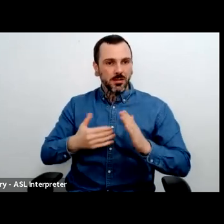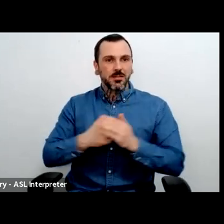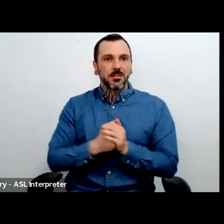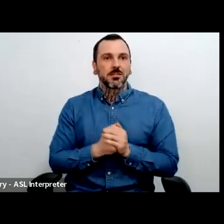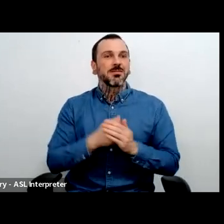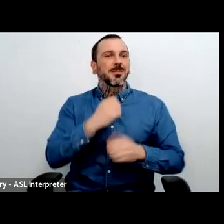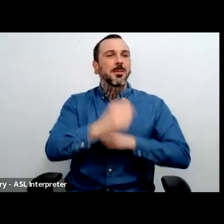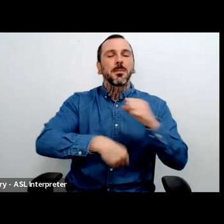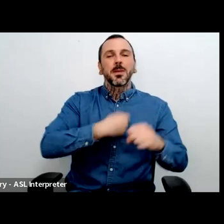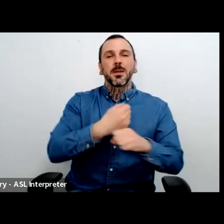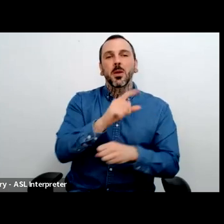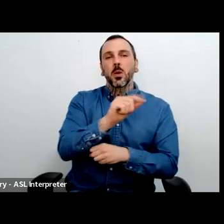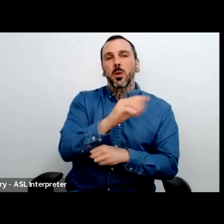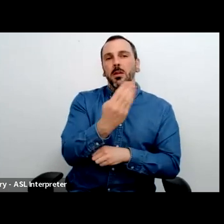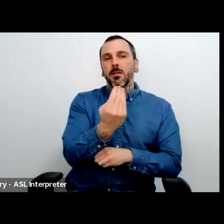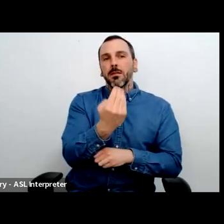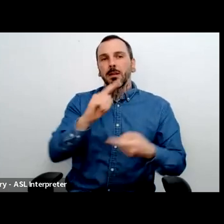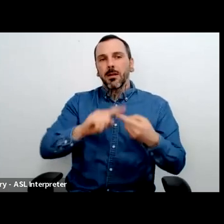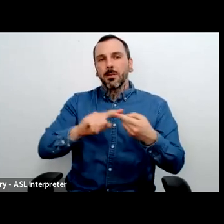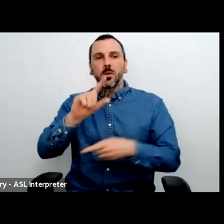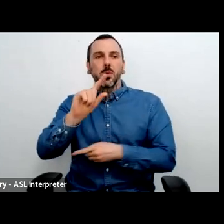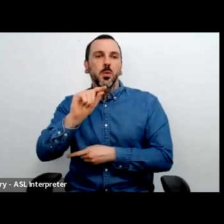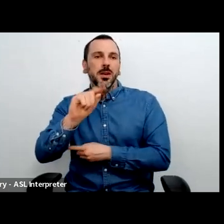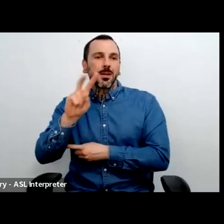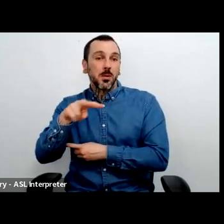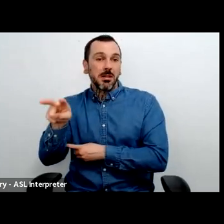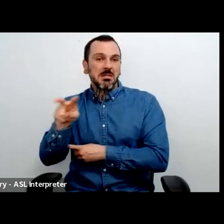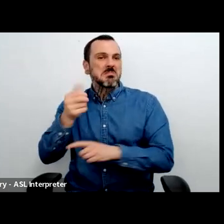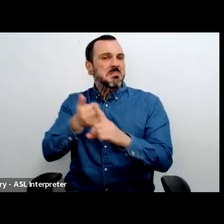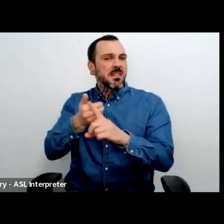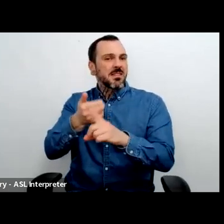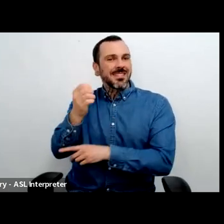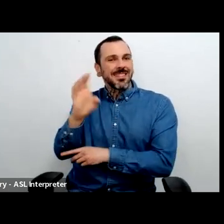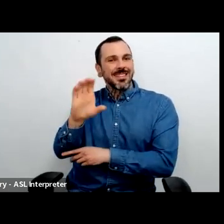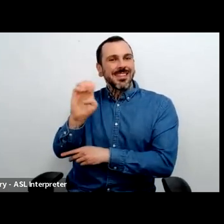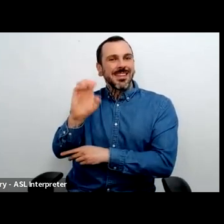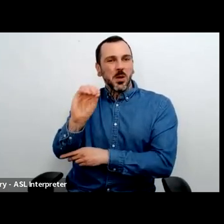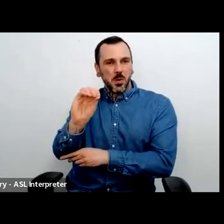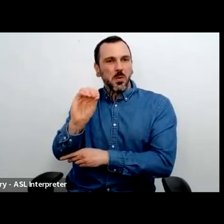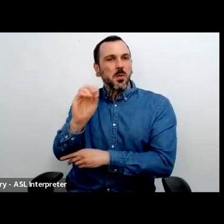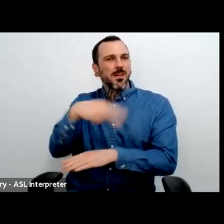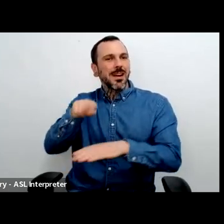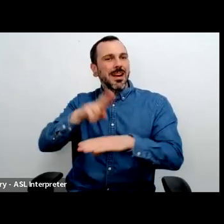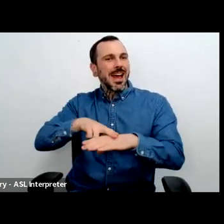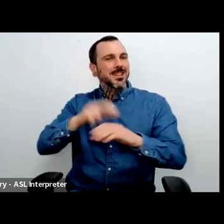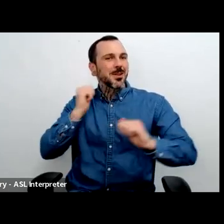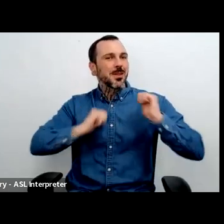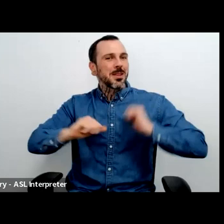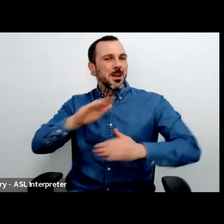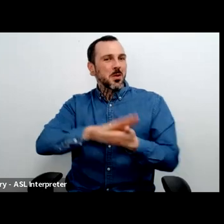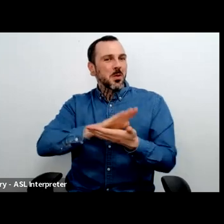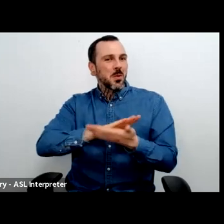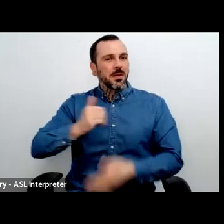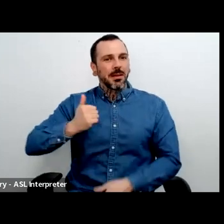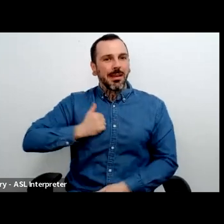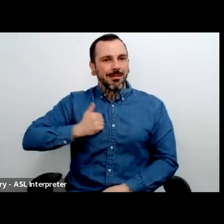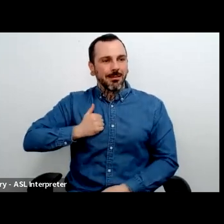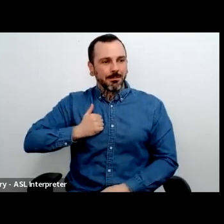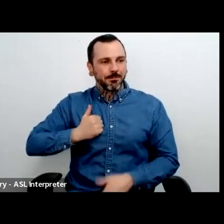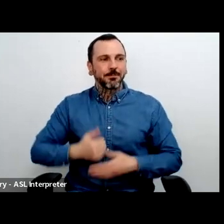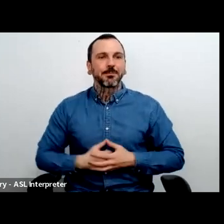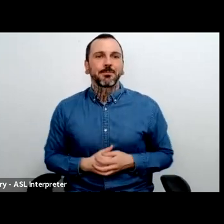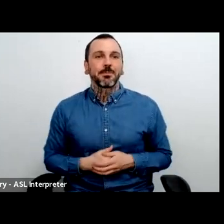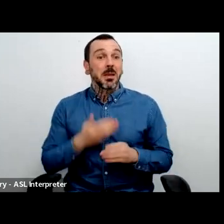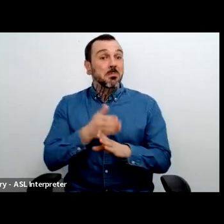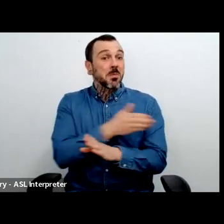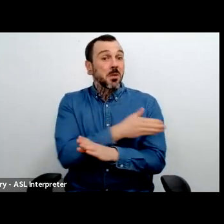to 2022, he was the CEO of the National Theatre School of Canada. Prior to